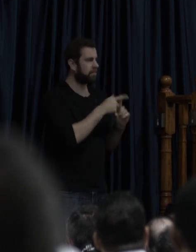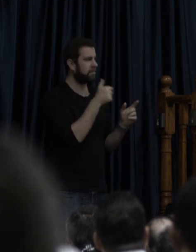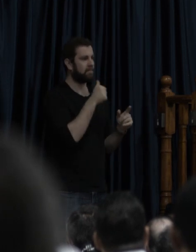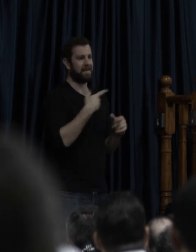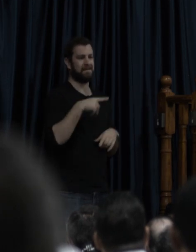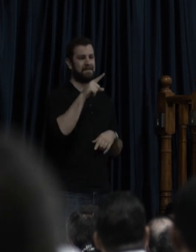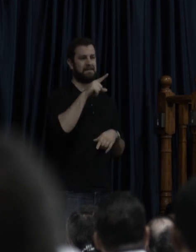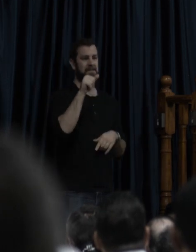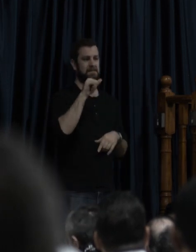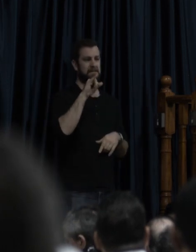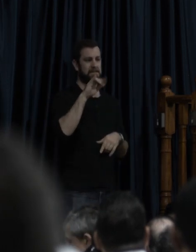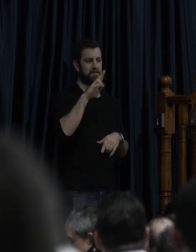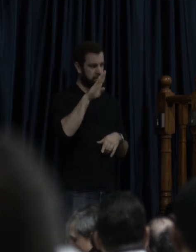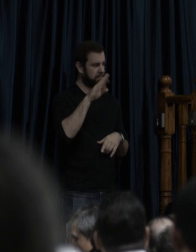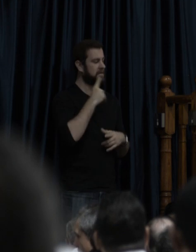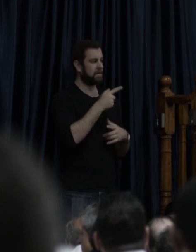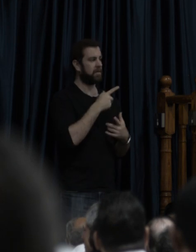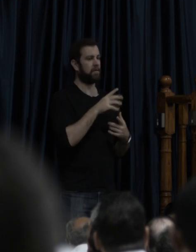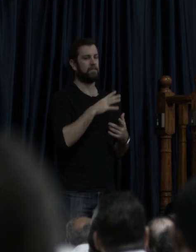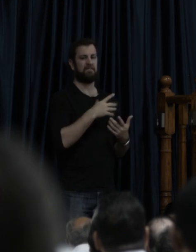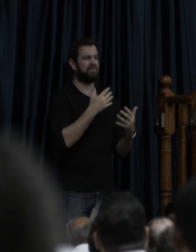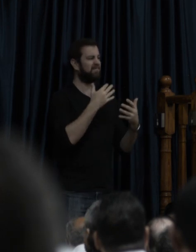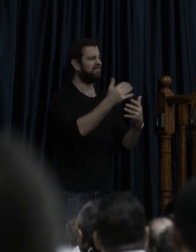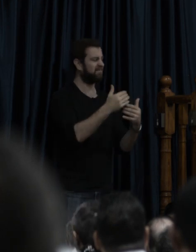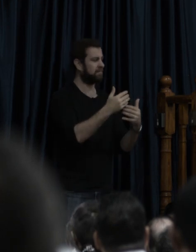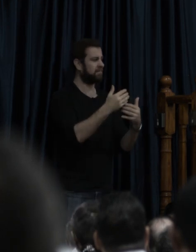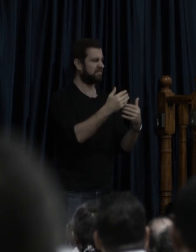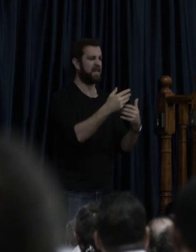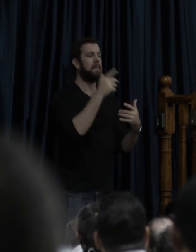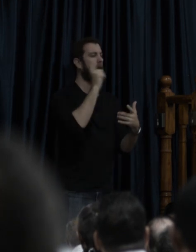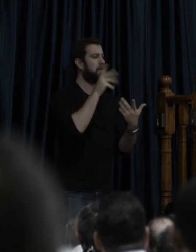he realized at some point it's going to dissolve.